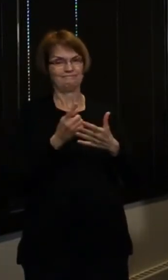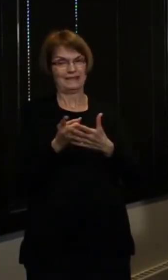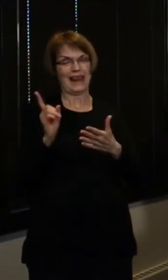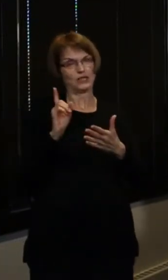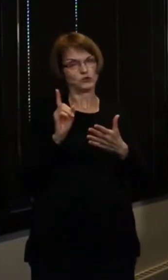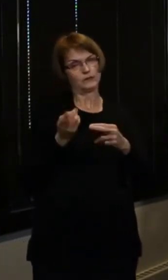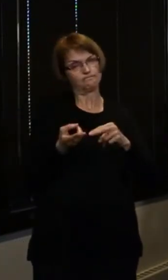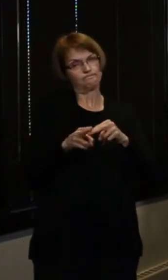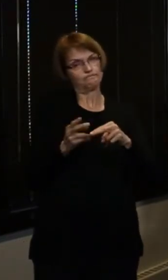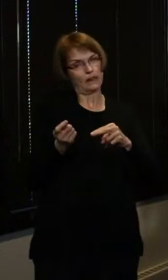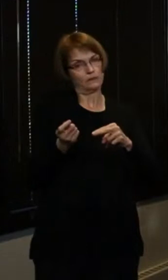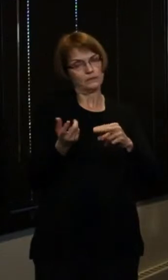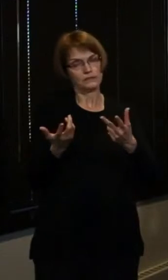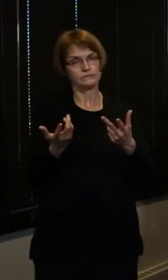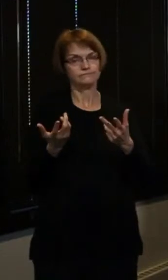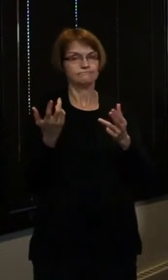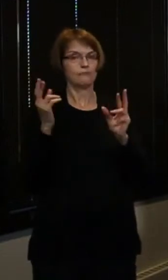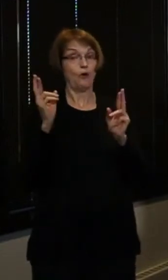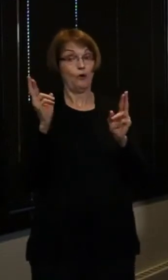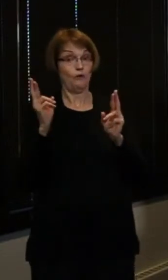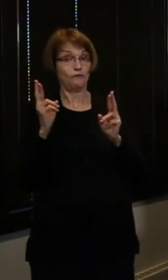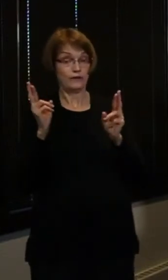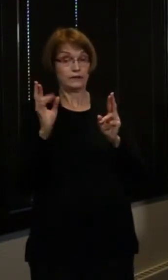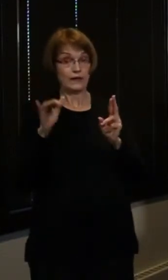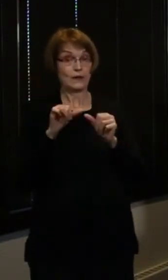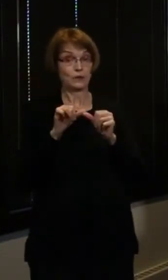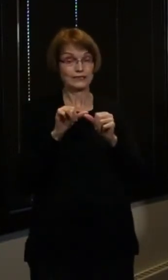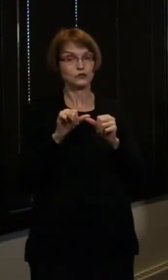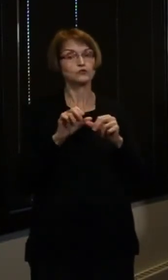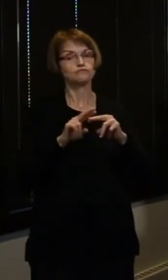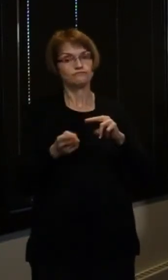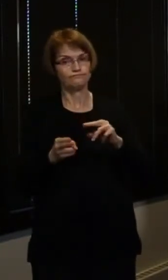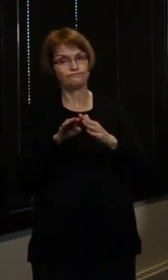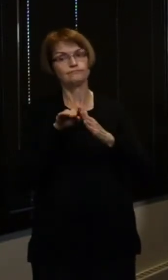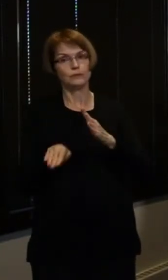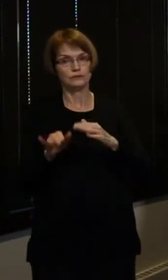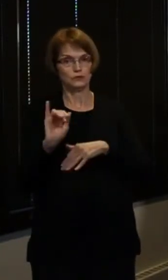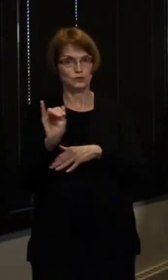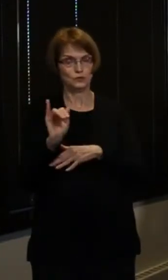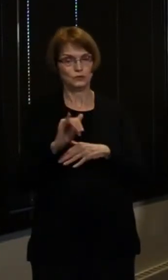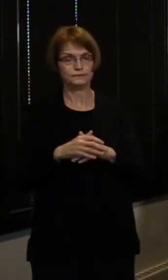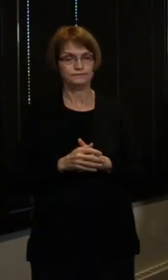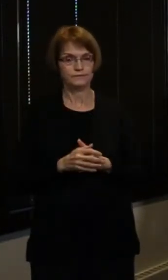week. Hopefully this will continue to come down as well.